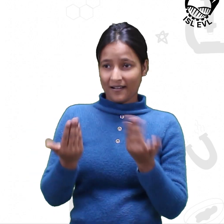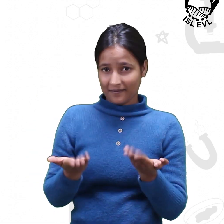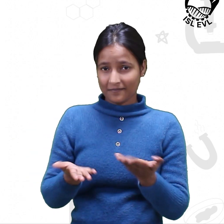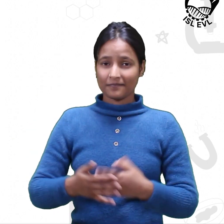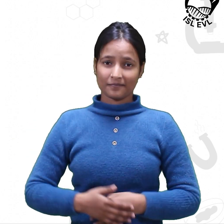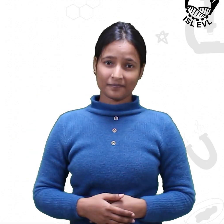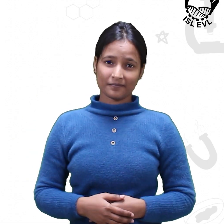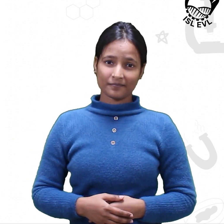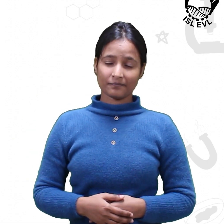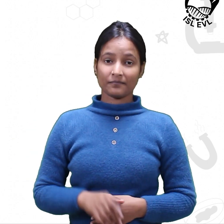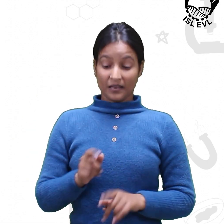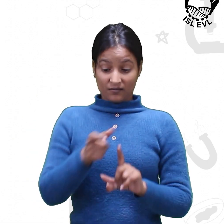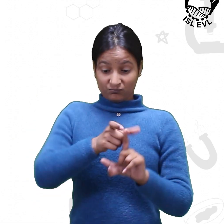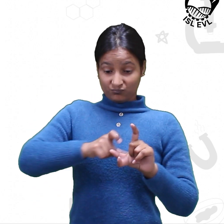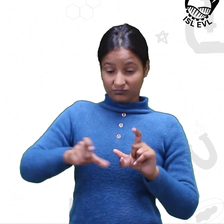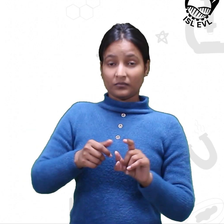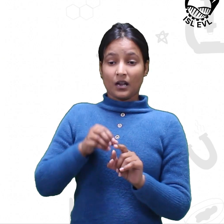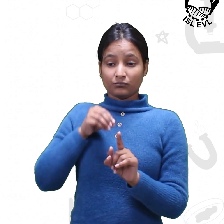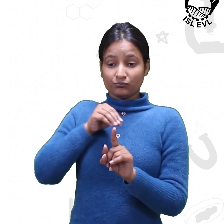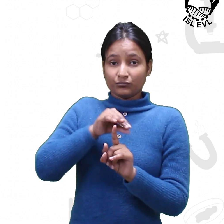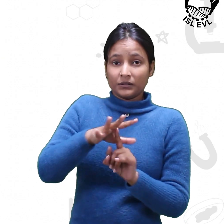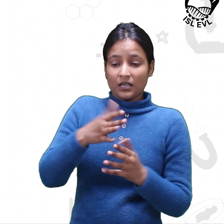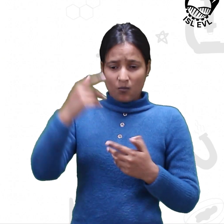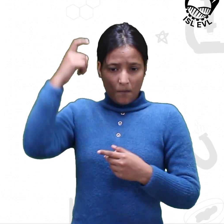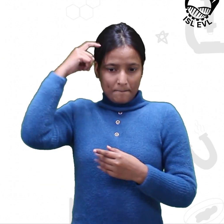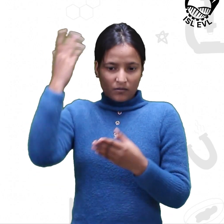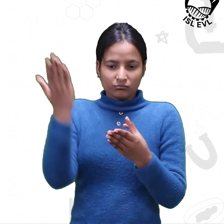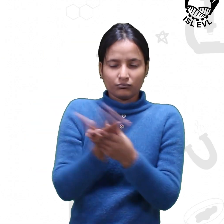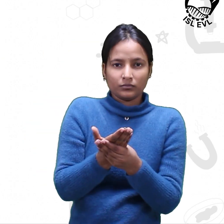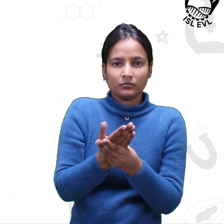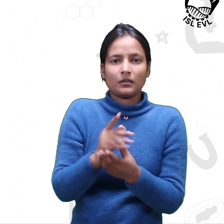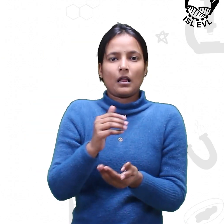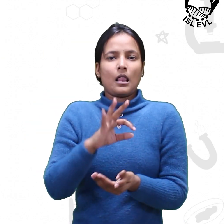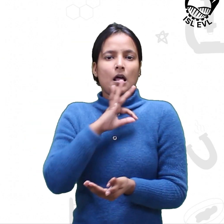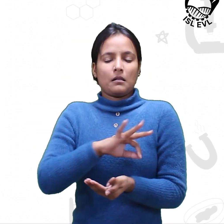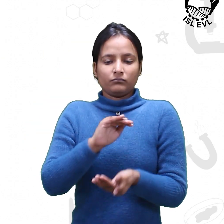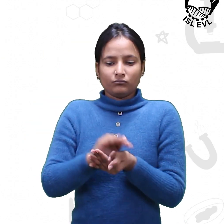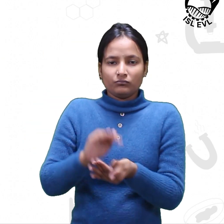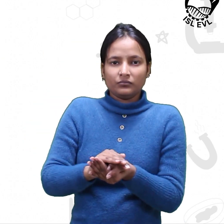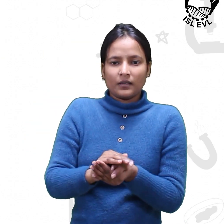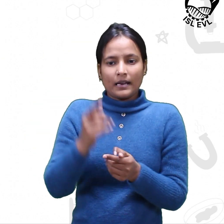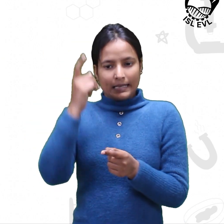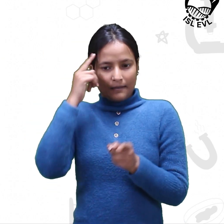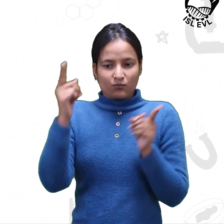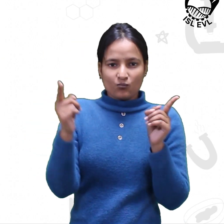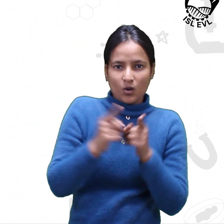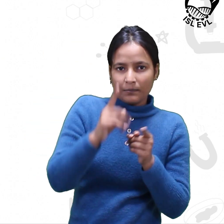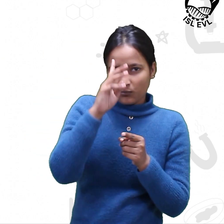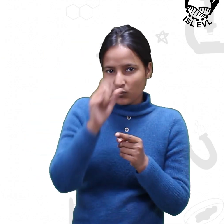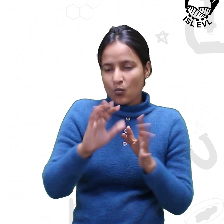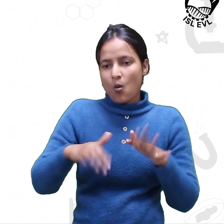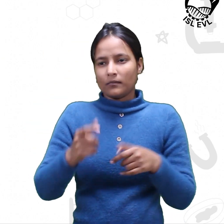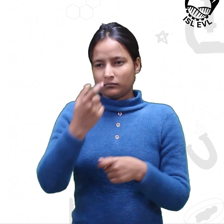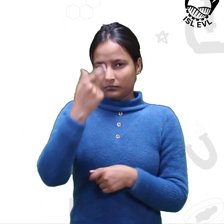his effect on his hippocampus, he was not able to take those short-term associations, short-term memory, like even